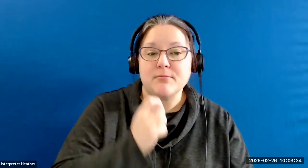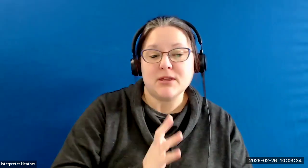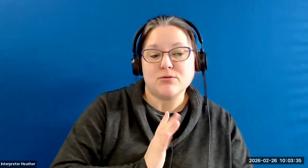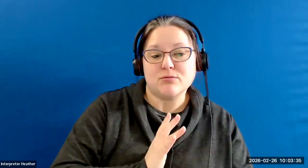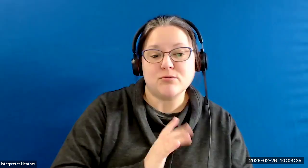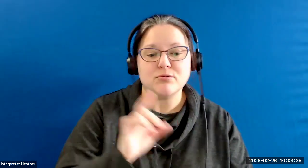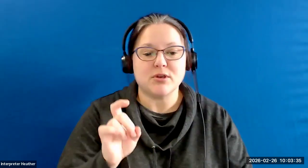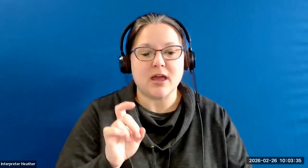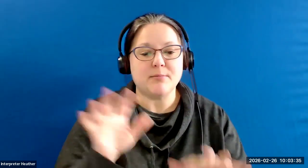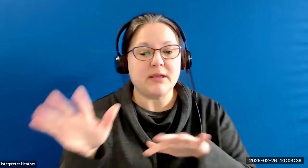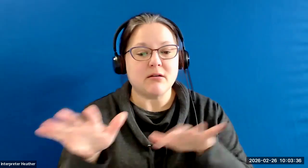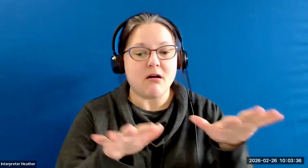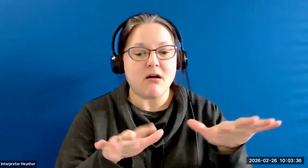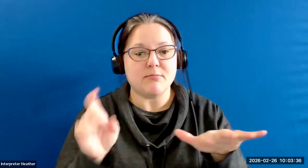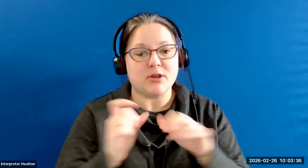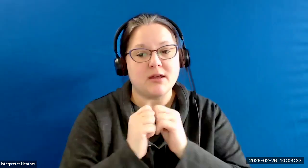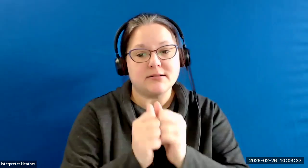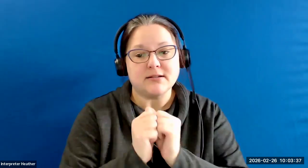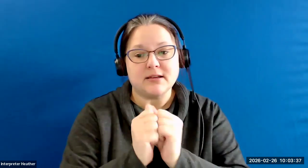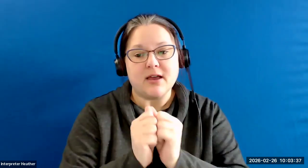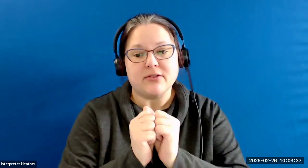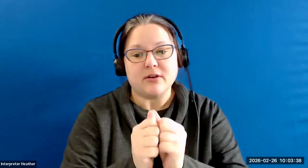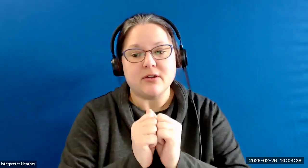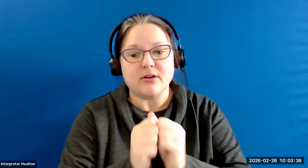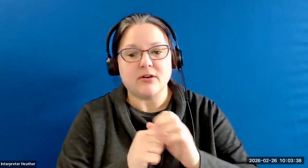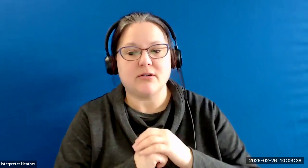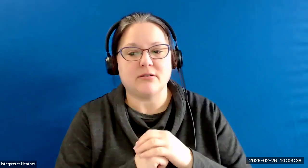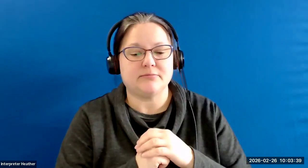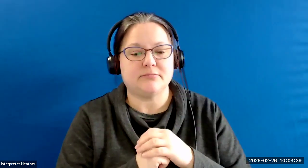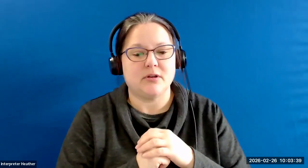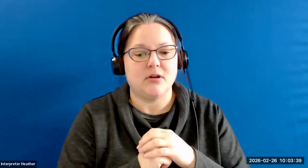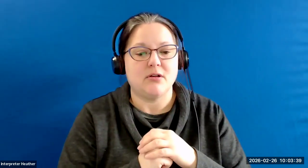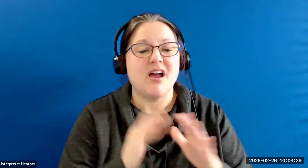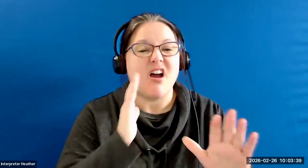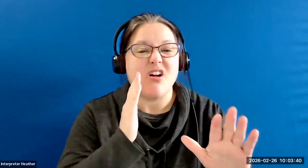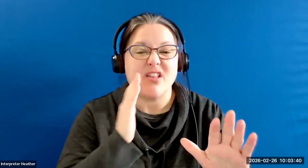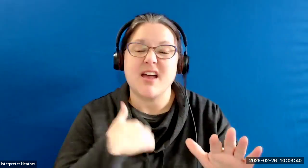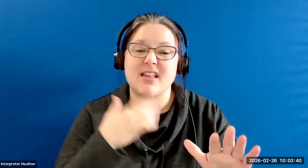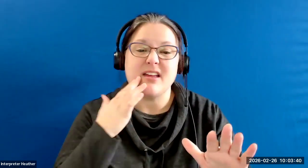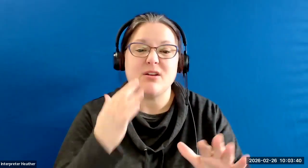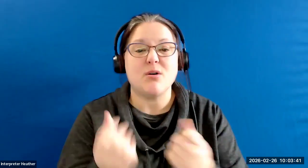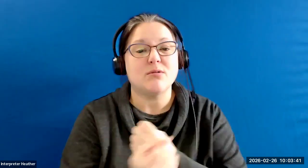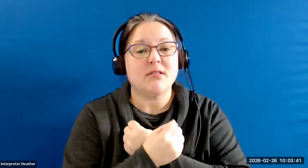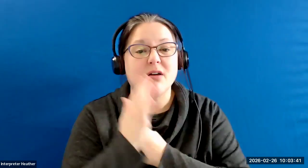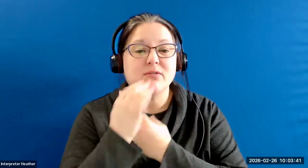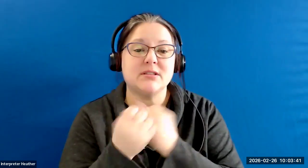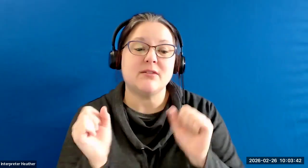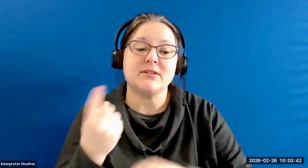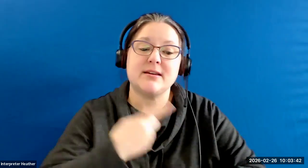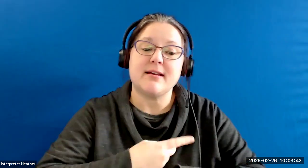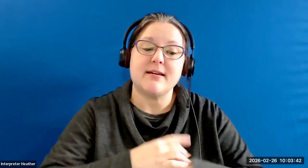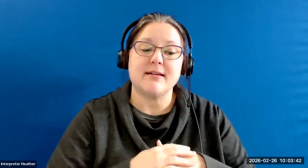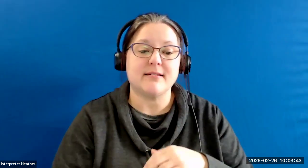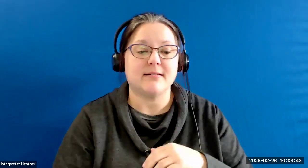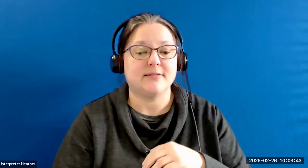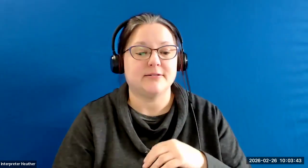be cool, you gotta be calm, you gotta stay together. All I know, love will save the